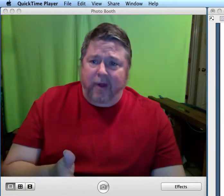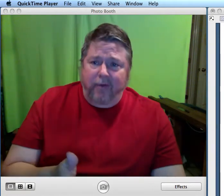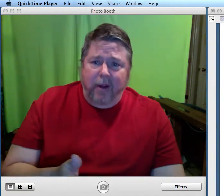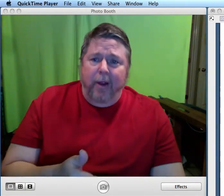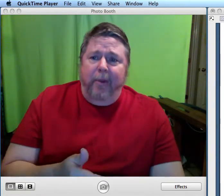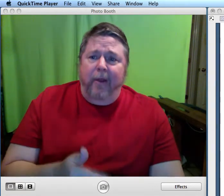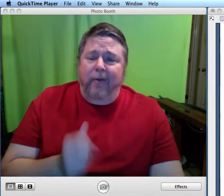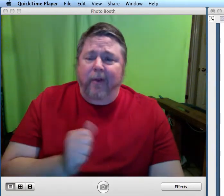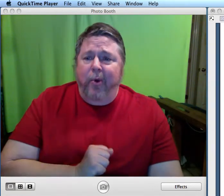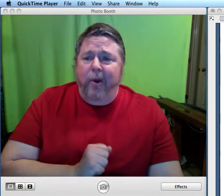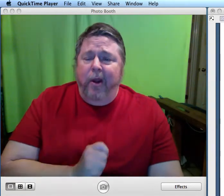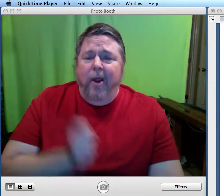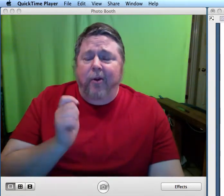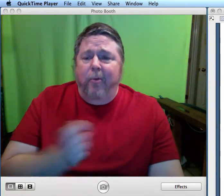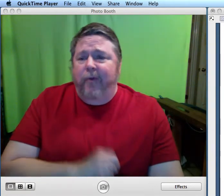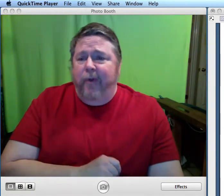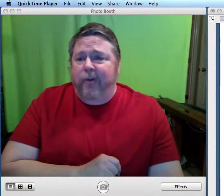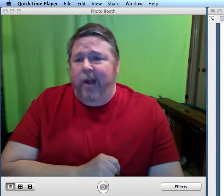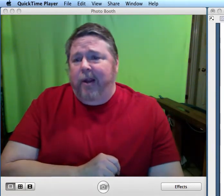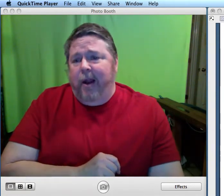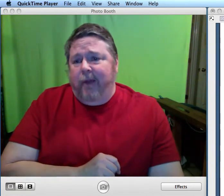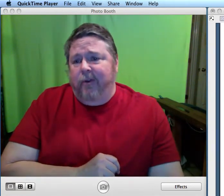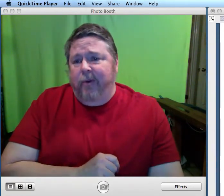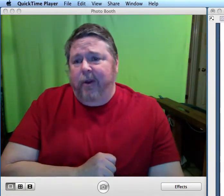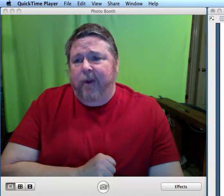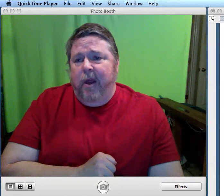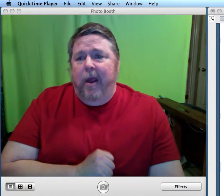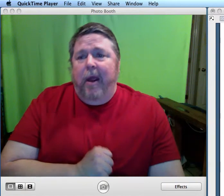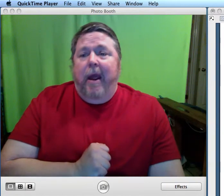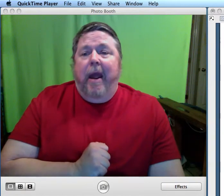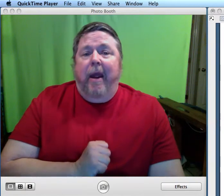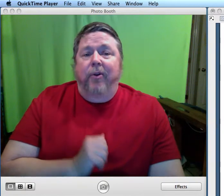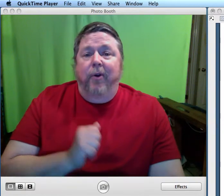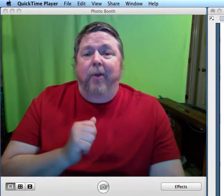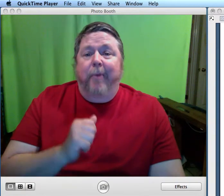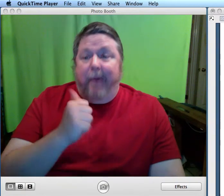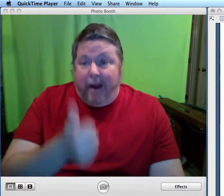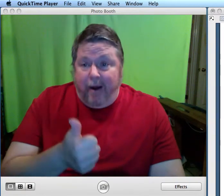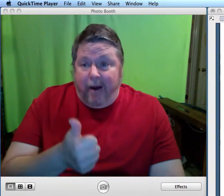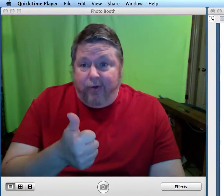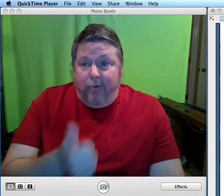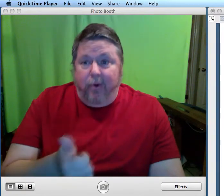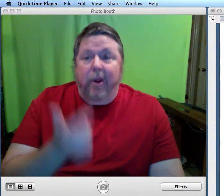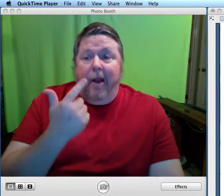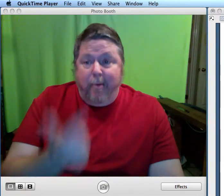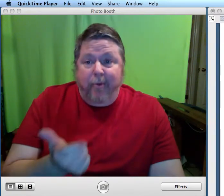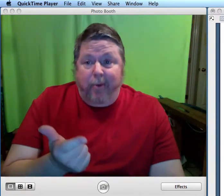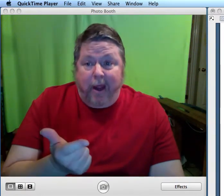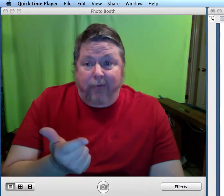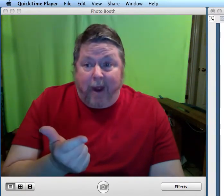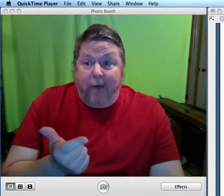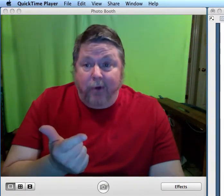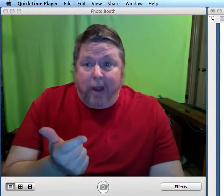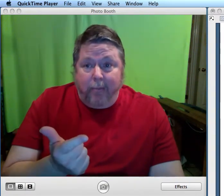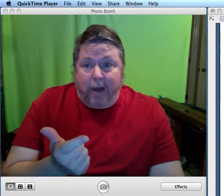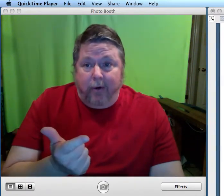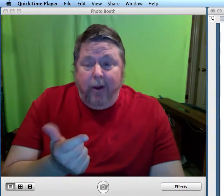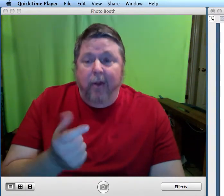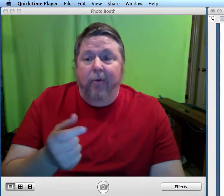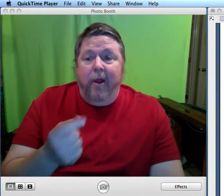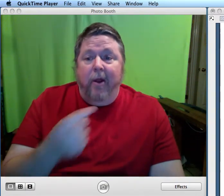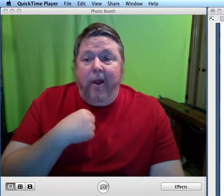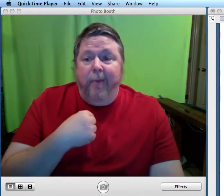stuff, because at some point you're going to be finished taking classes with us, and you need to be able to analyze your own work, come up with a plan for how you get